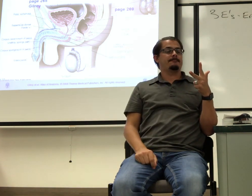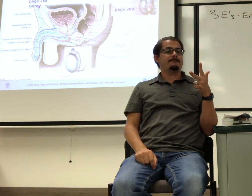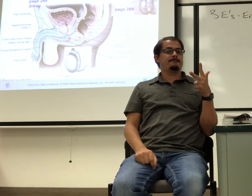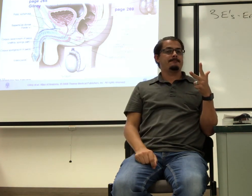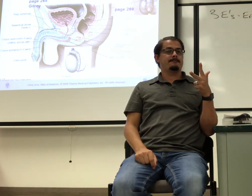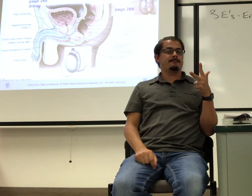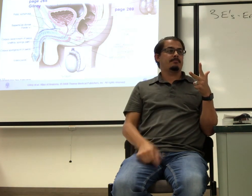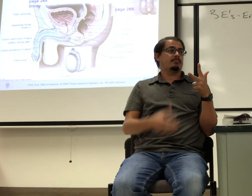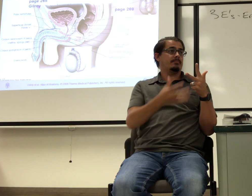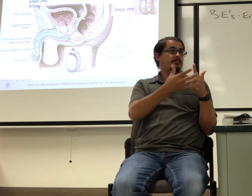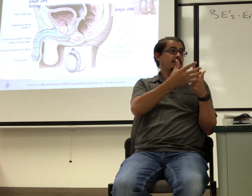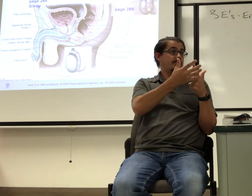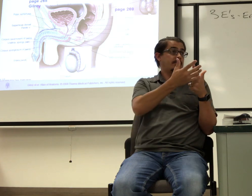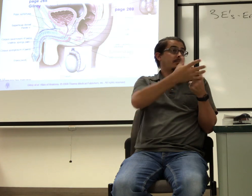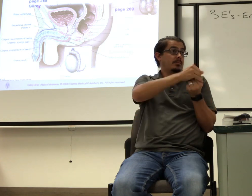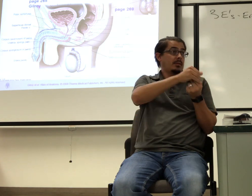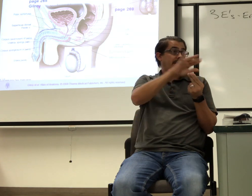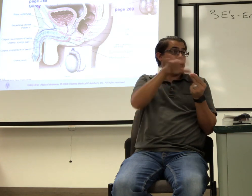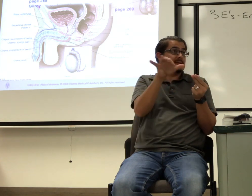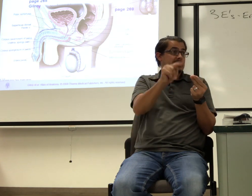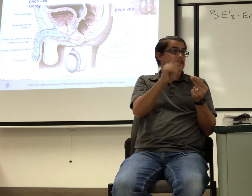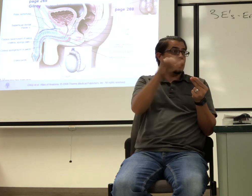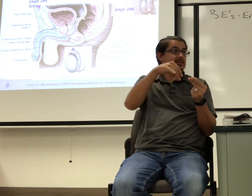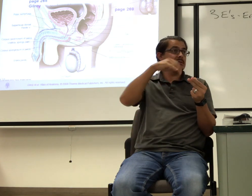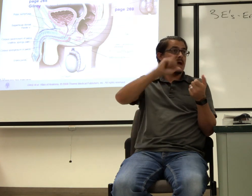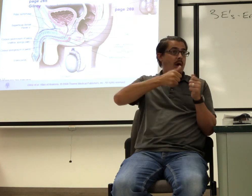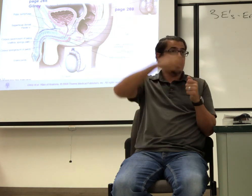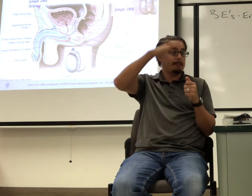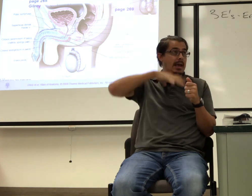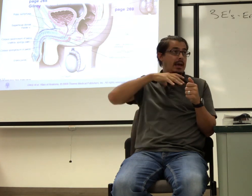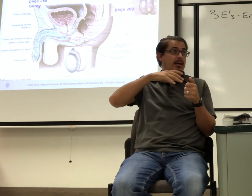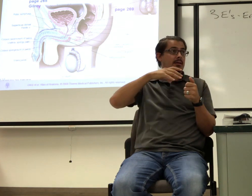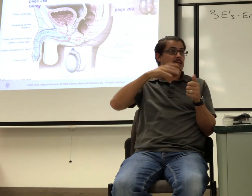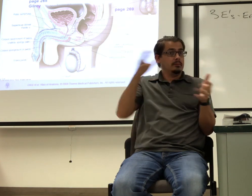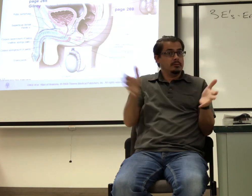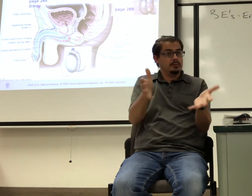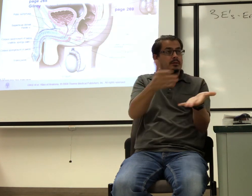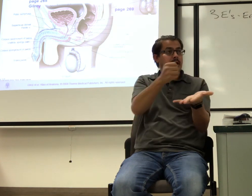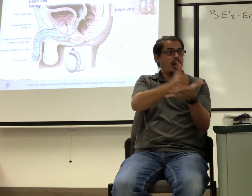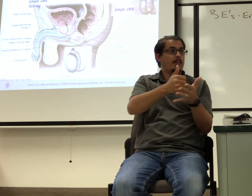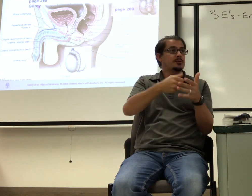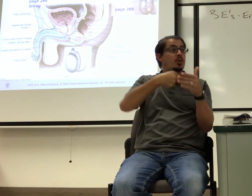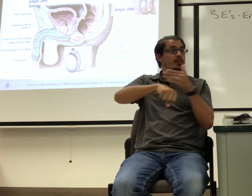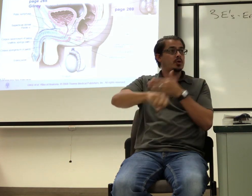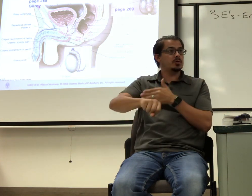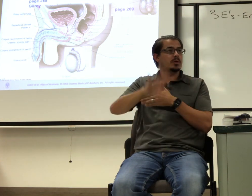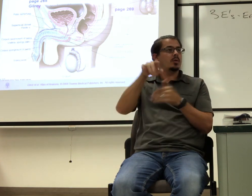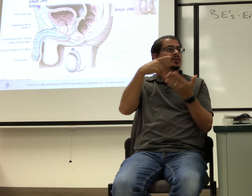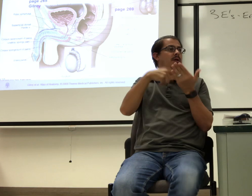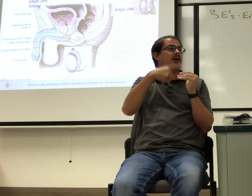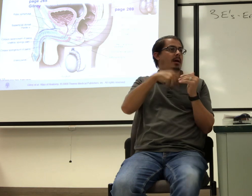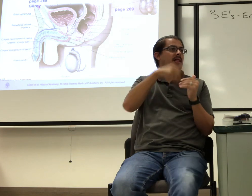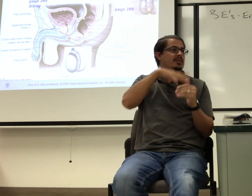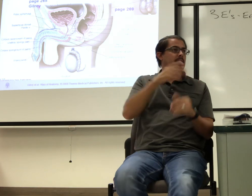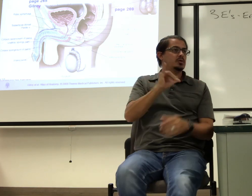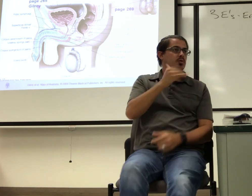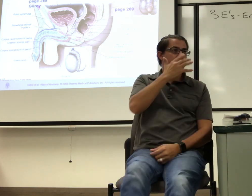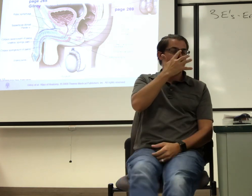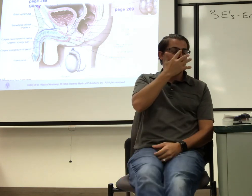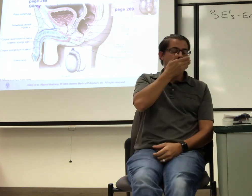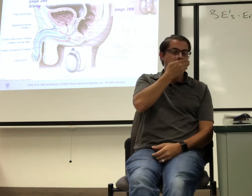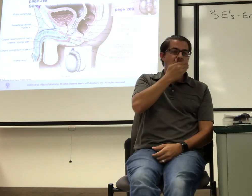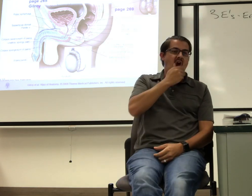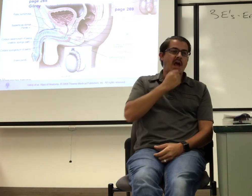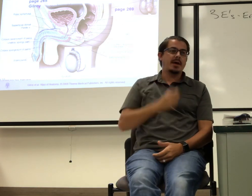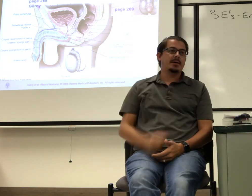In a nutshell, that's the male. That's how the male helps reproduce. We have to talk about the female